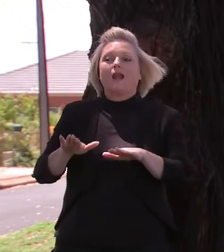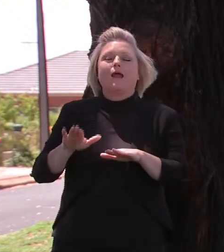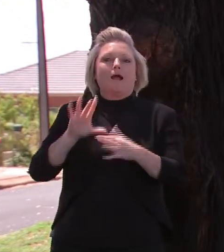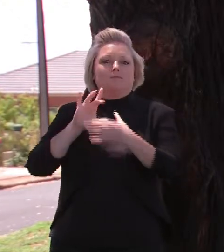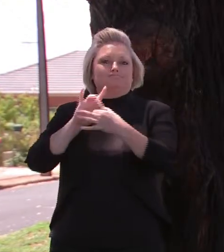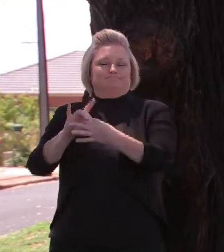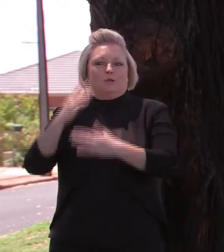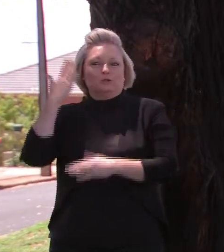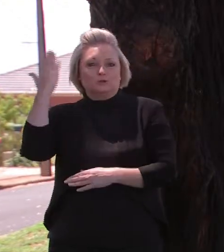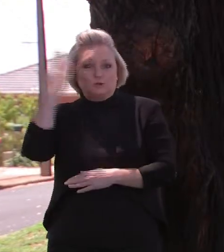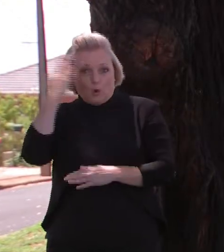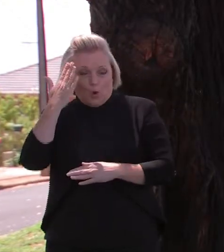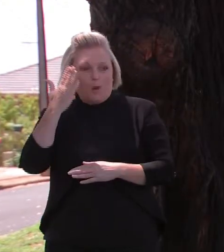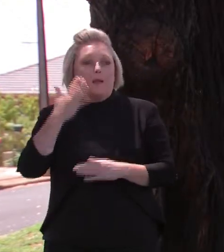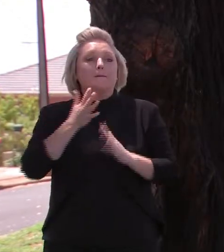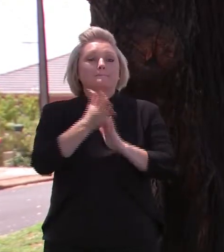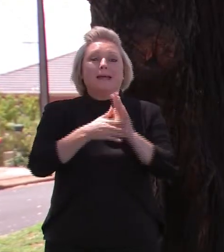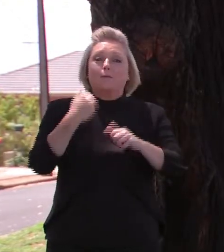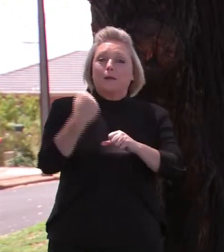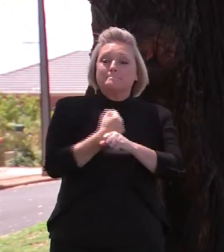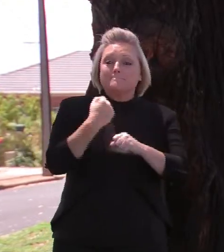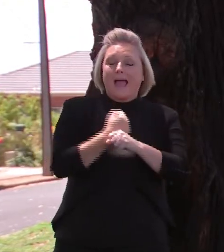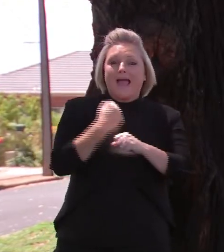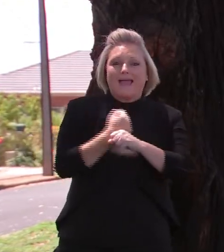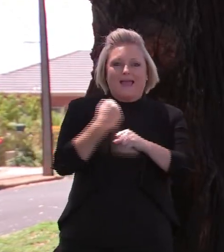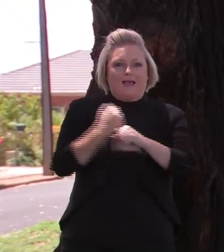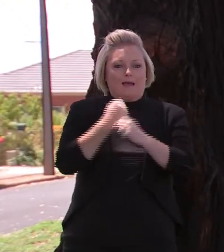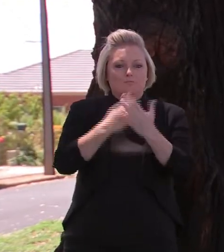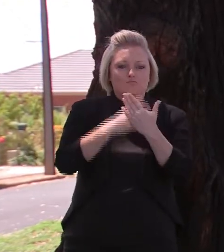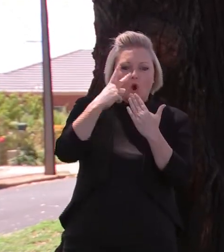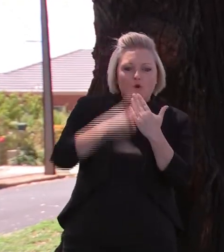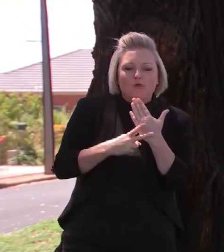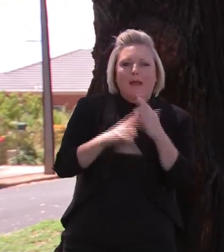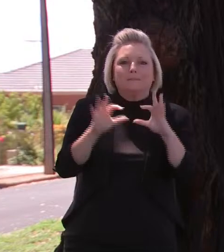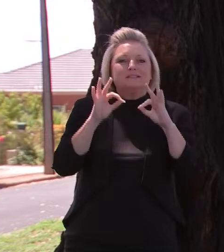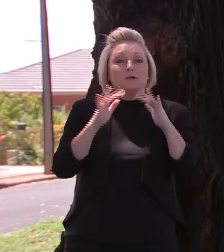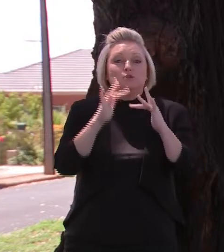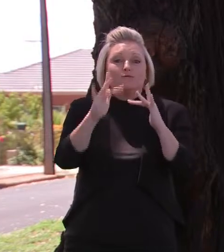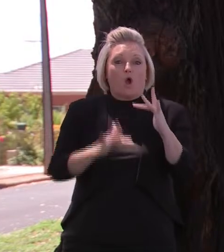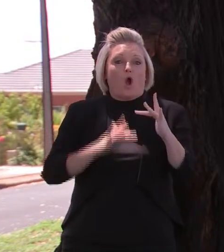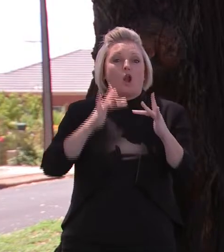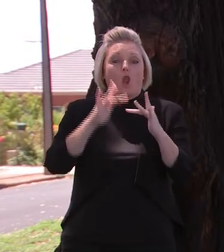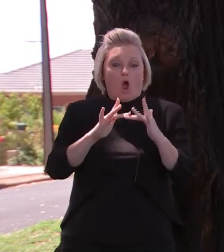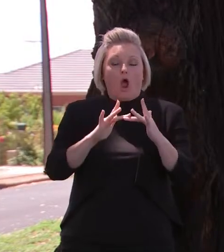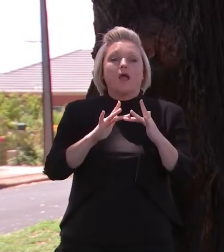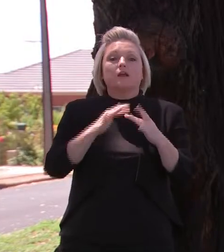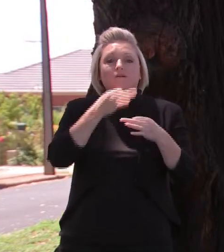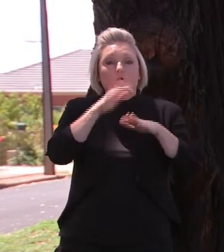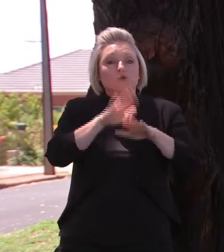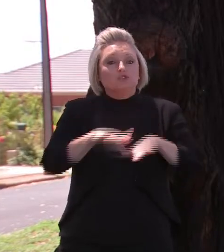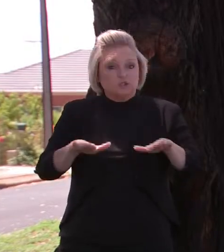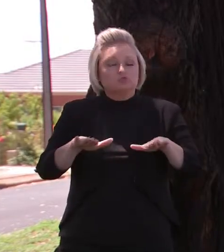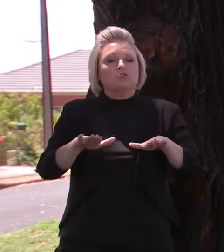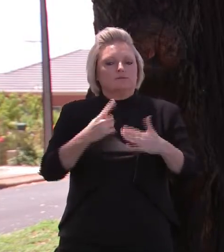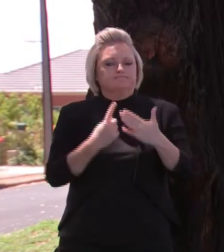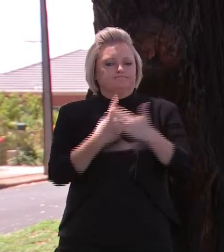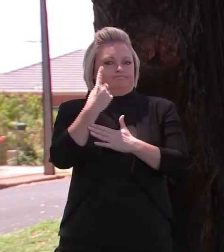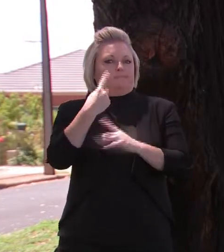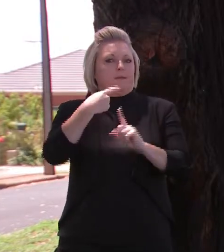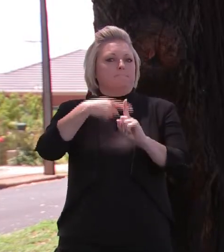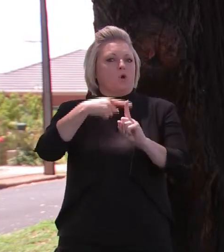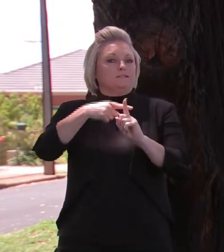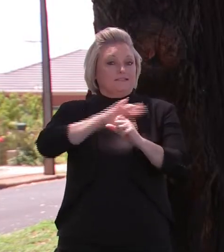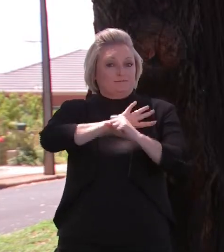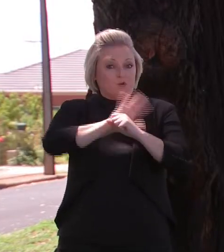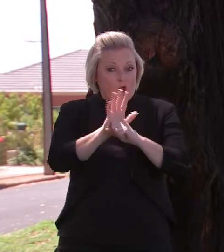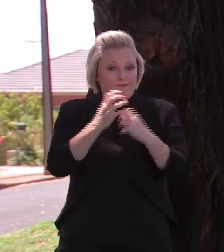resources for those children who become COVID positive or are obviously isolated due to being a close